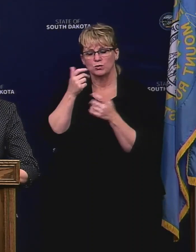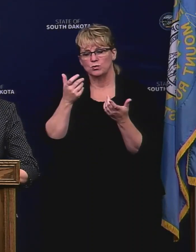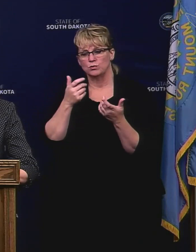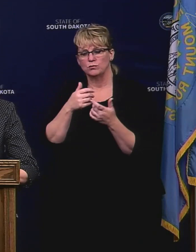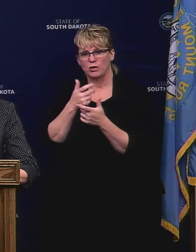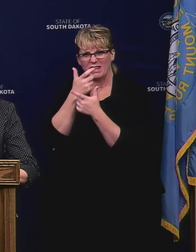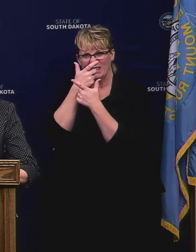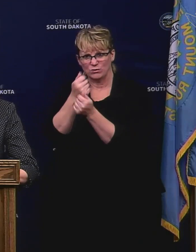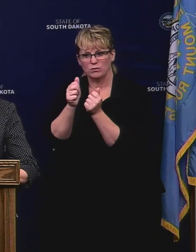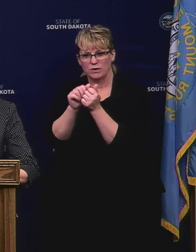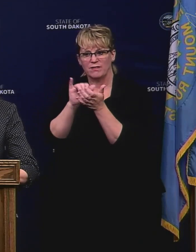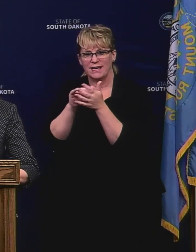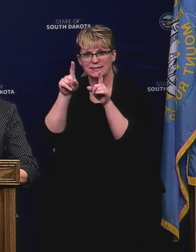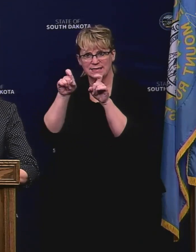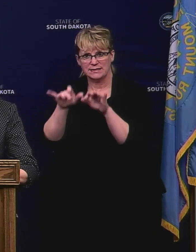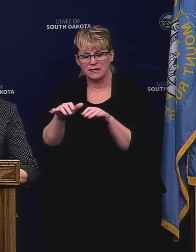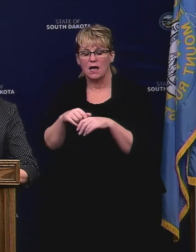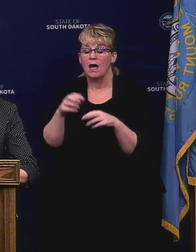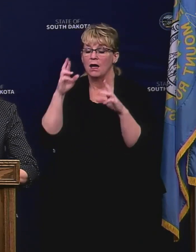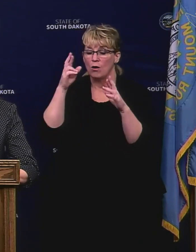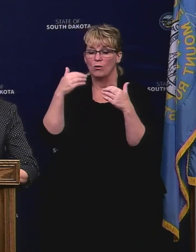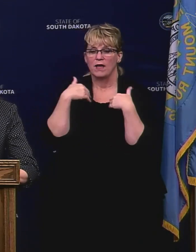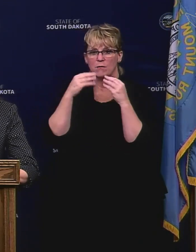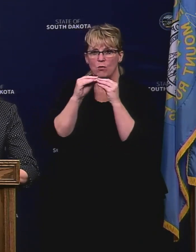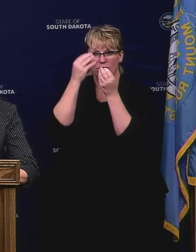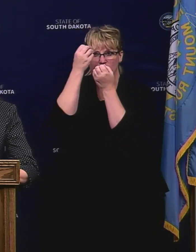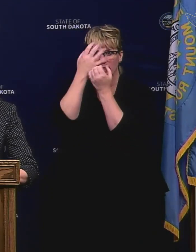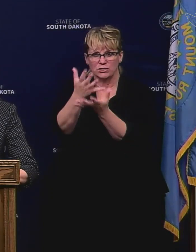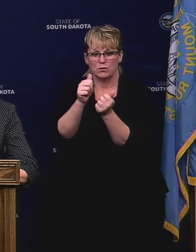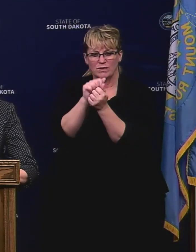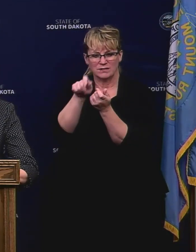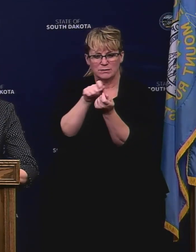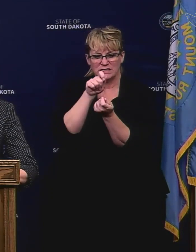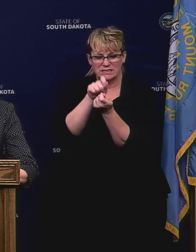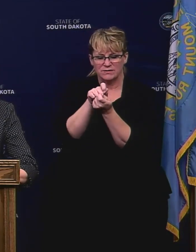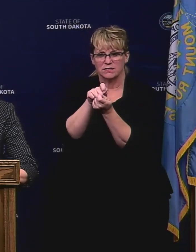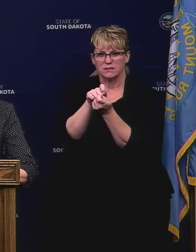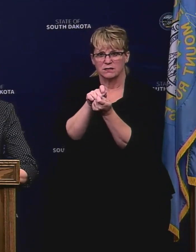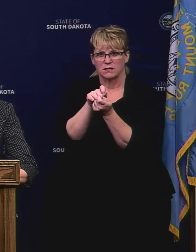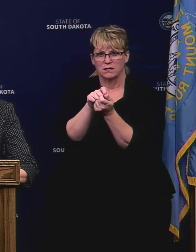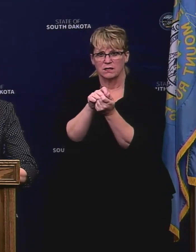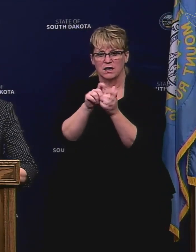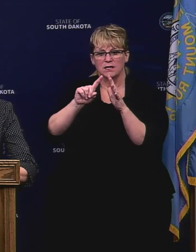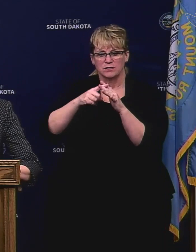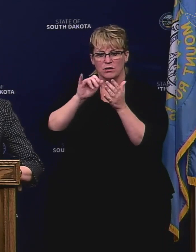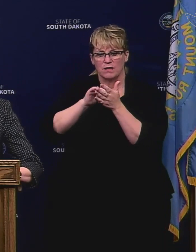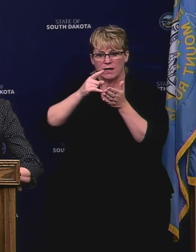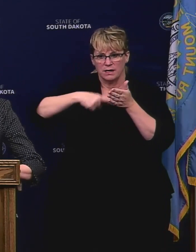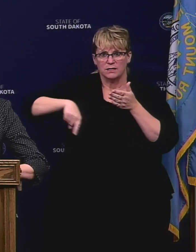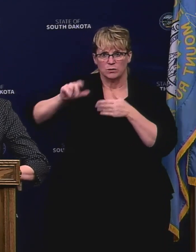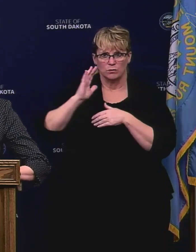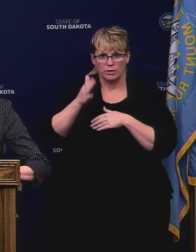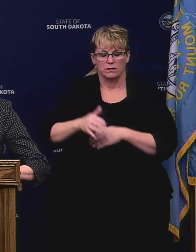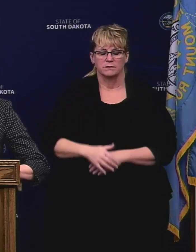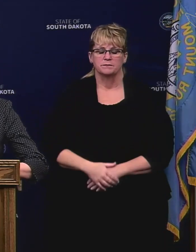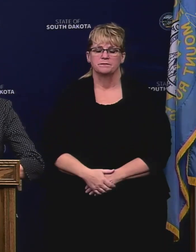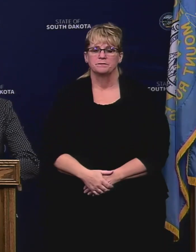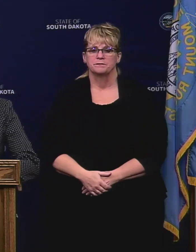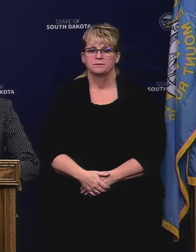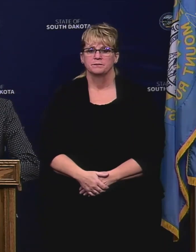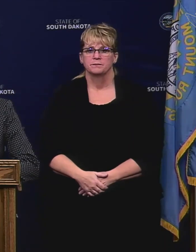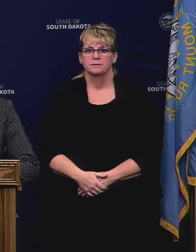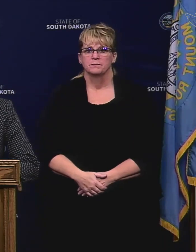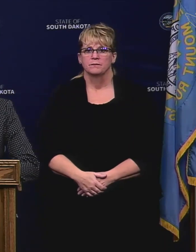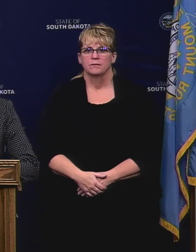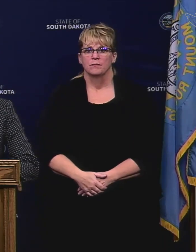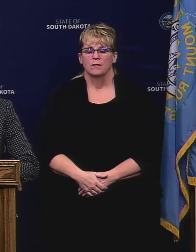potentially interested in that, so I hope that we'll have more updates with specifics for that starting next week. Now, moving